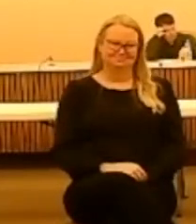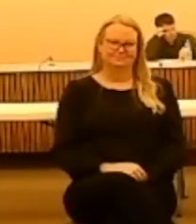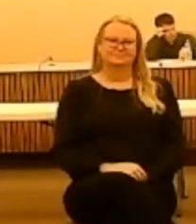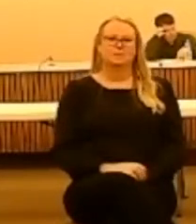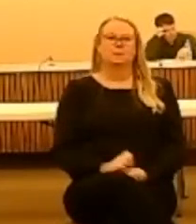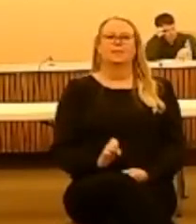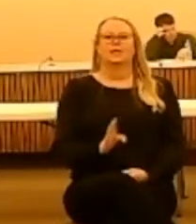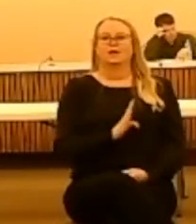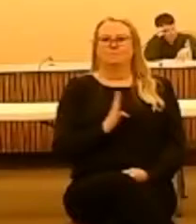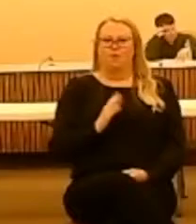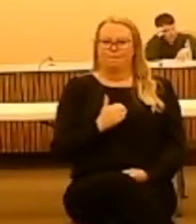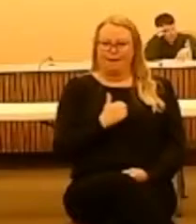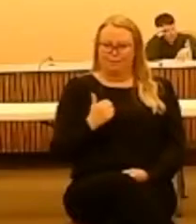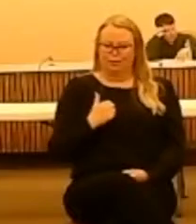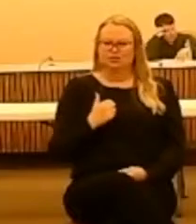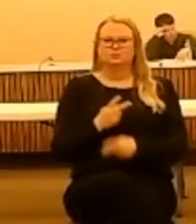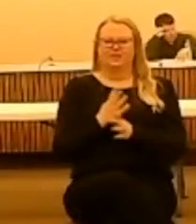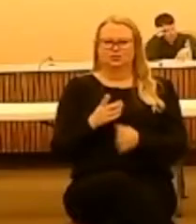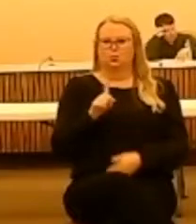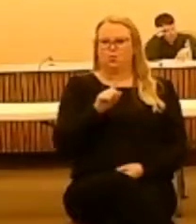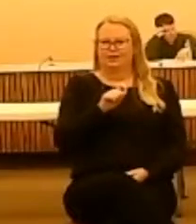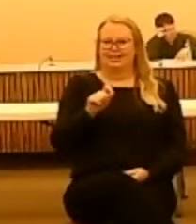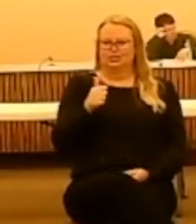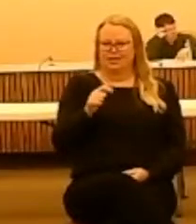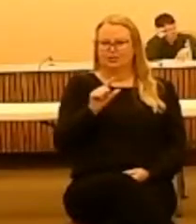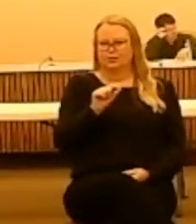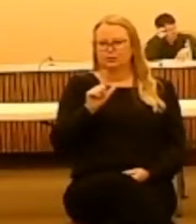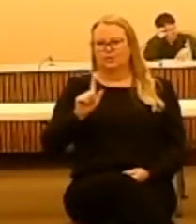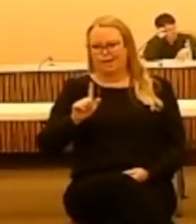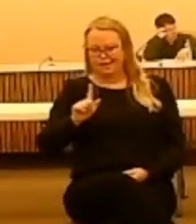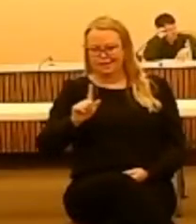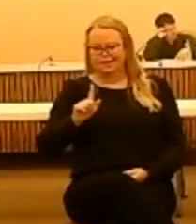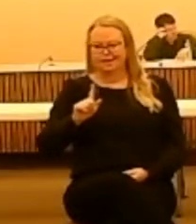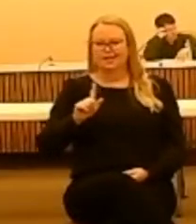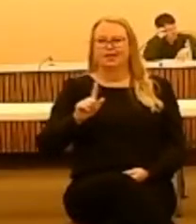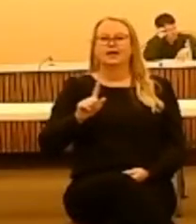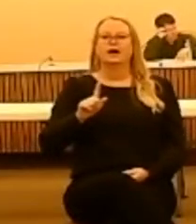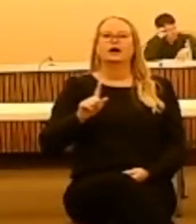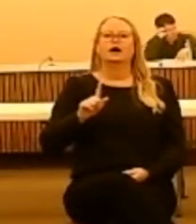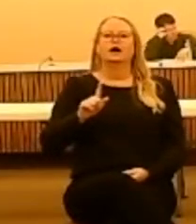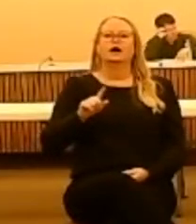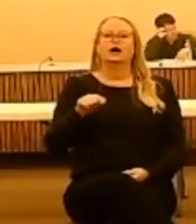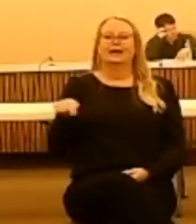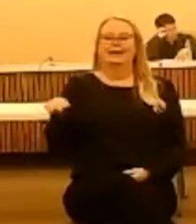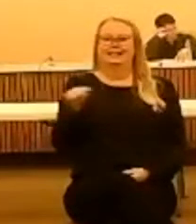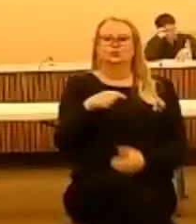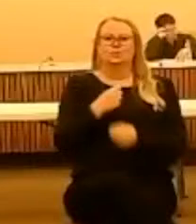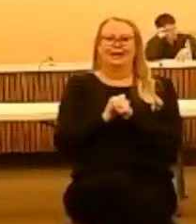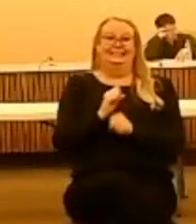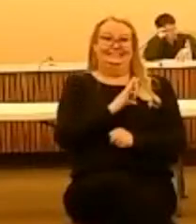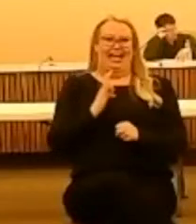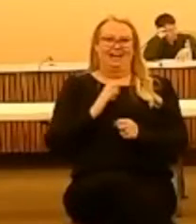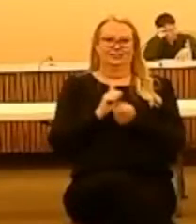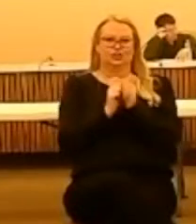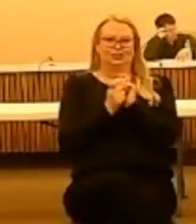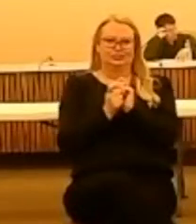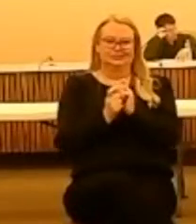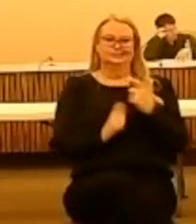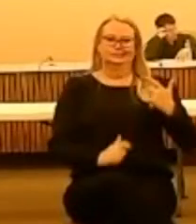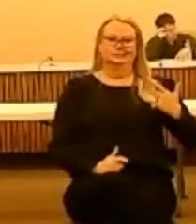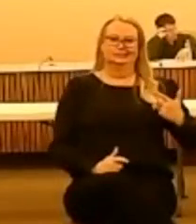board members, I have resolution 1-10, 2021 to make the attached personnel changes. Second.